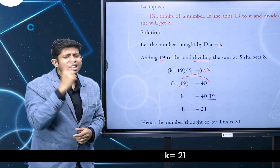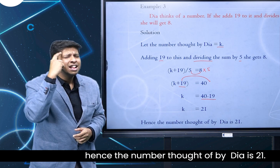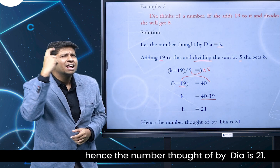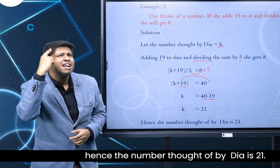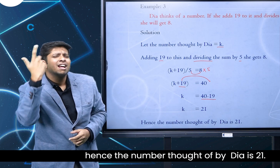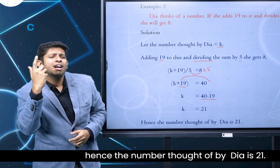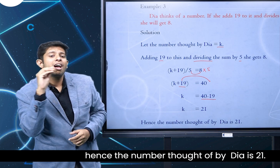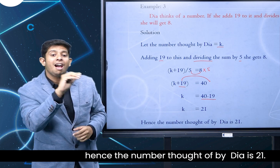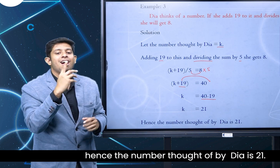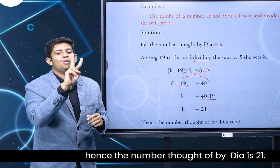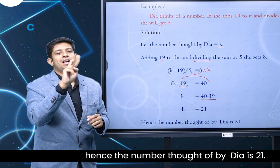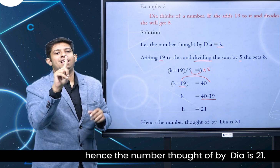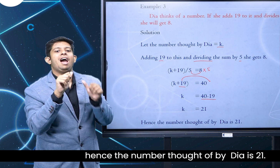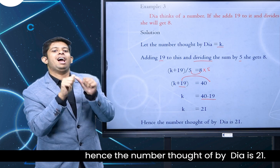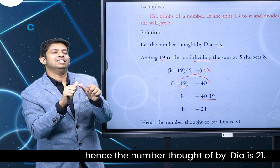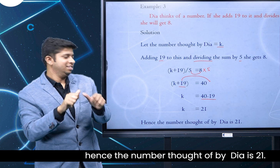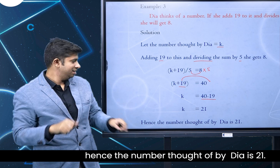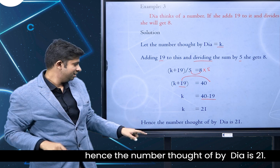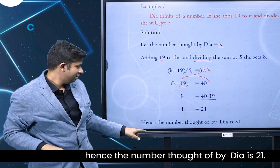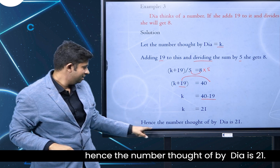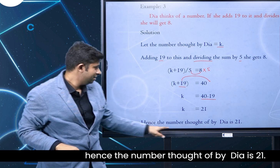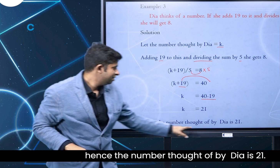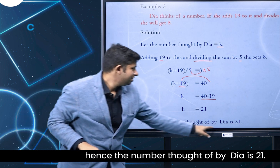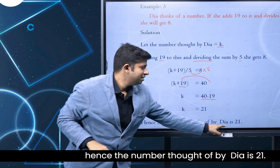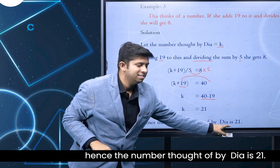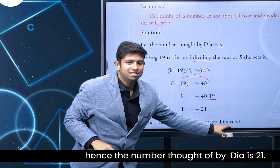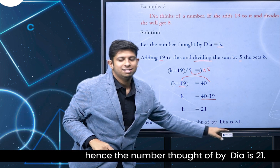Hence the number thought of by Dia is 21.